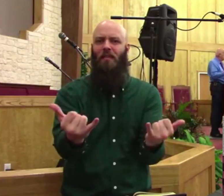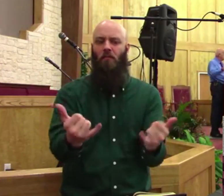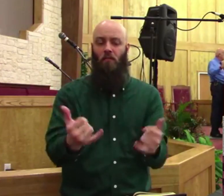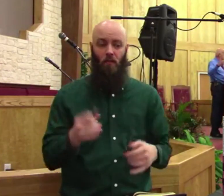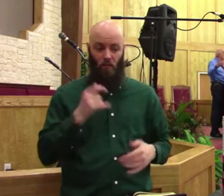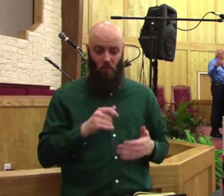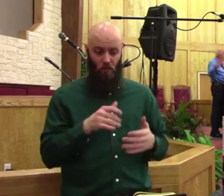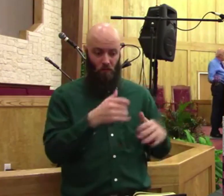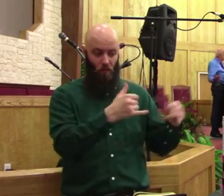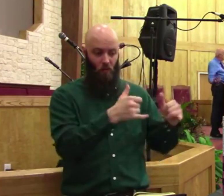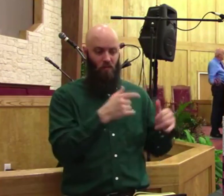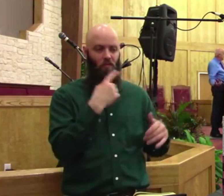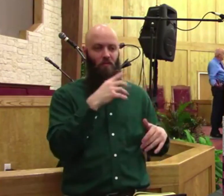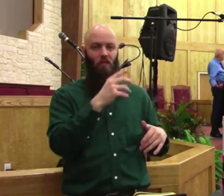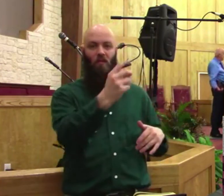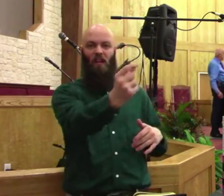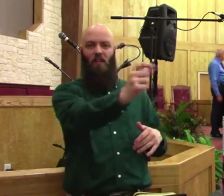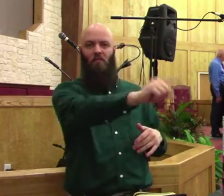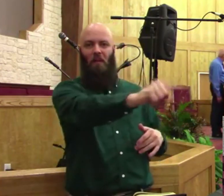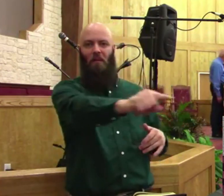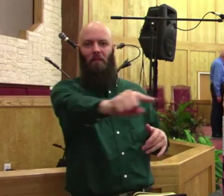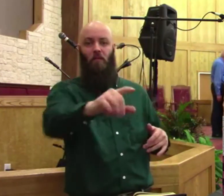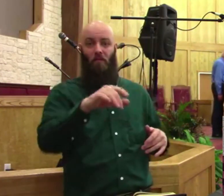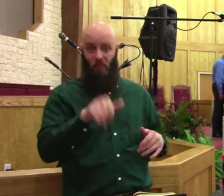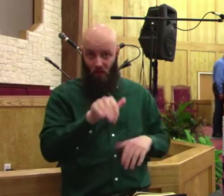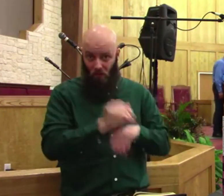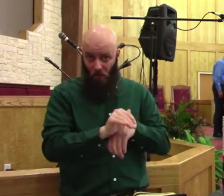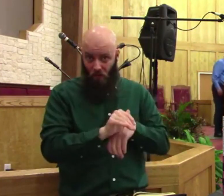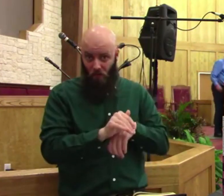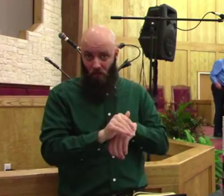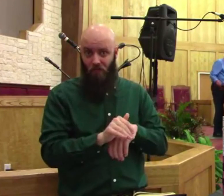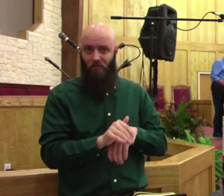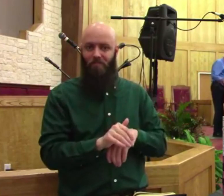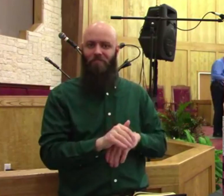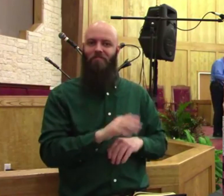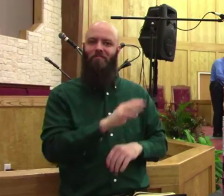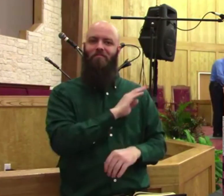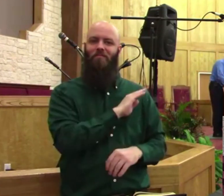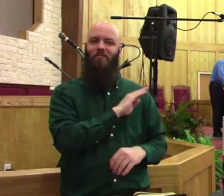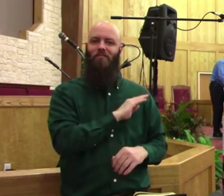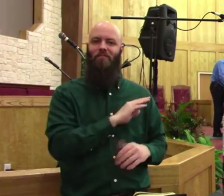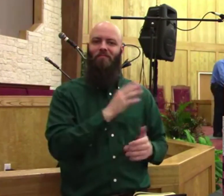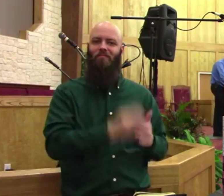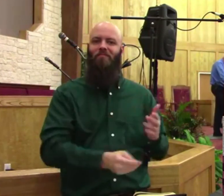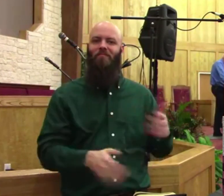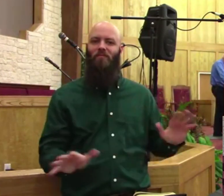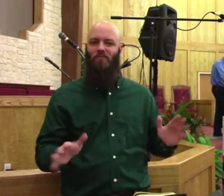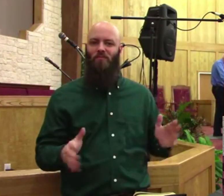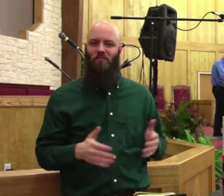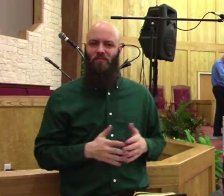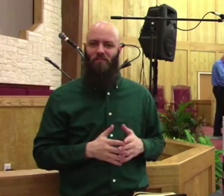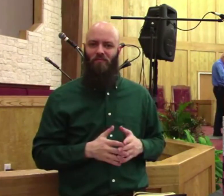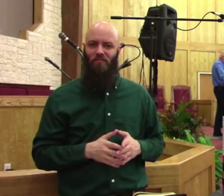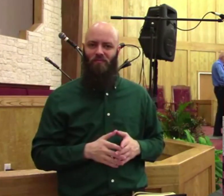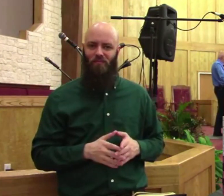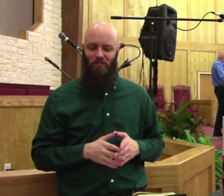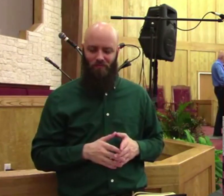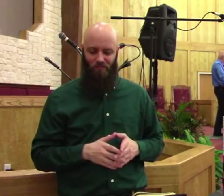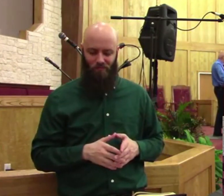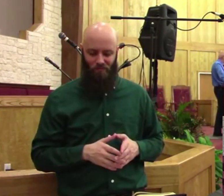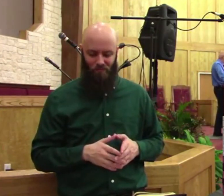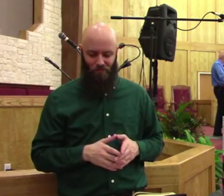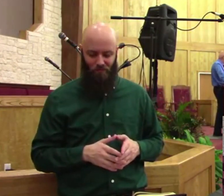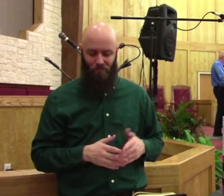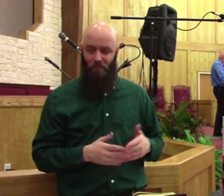came, and then that very night, Belshazzar was dead. This night